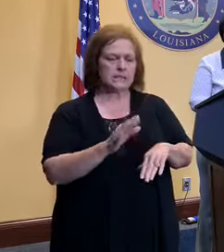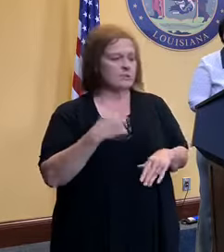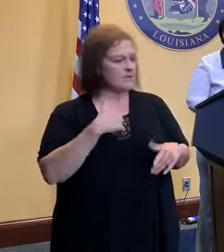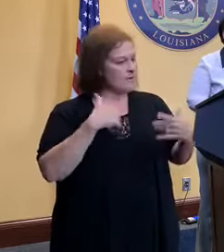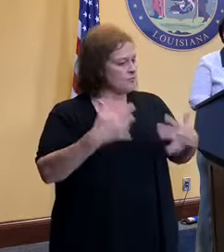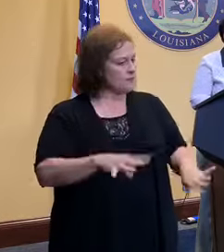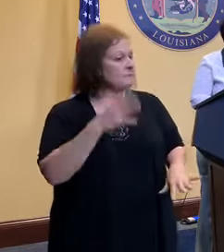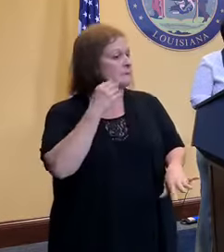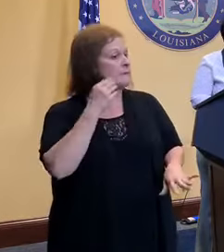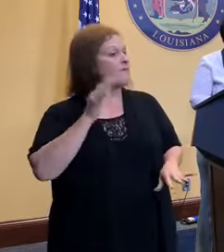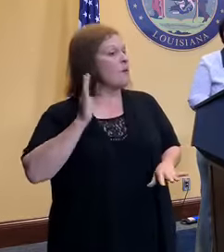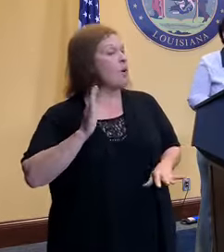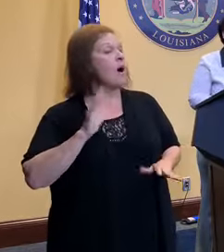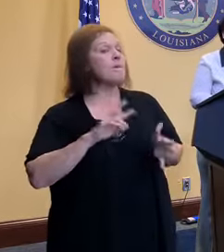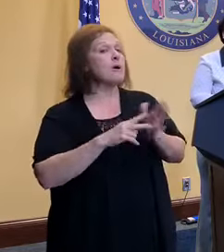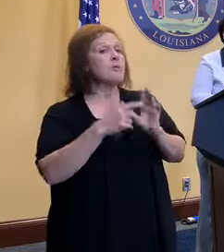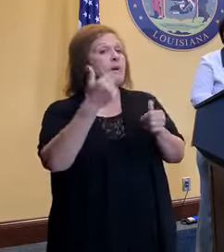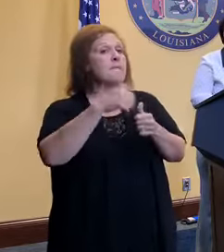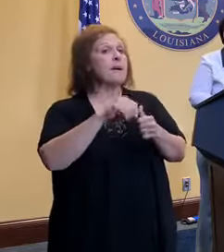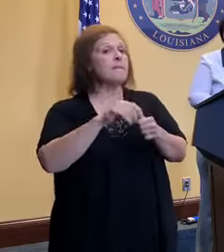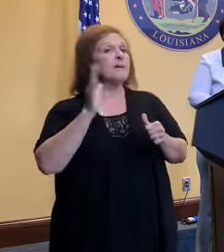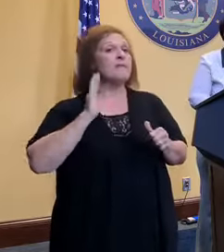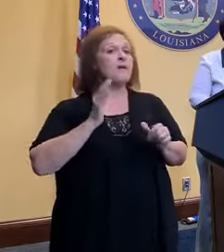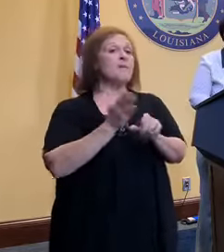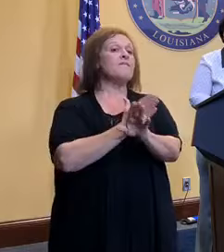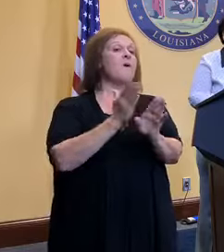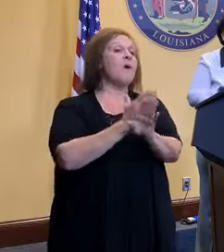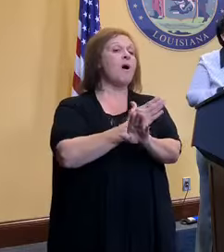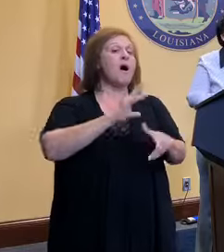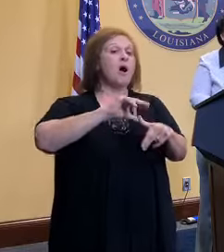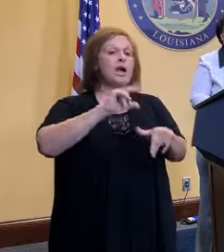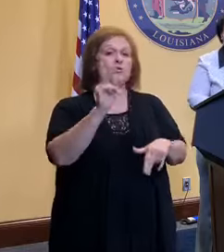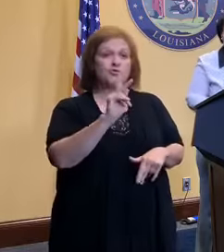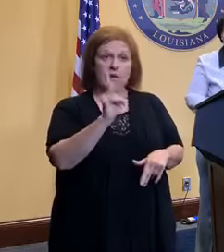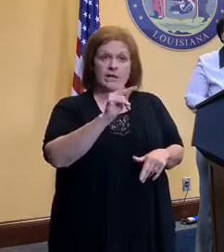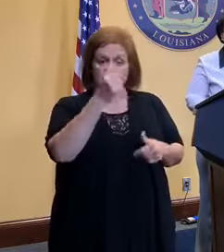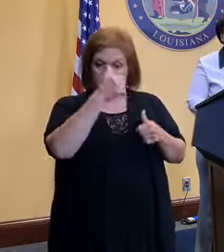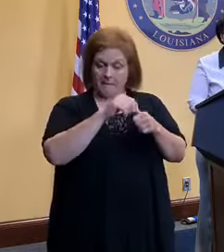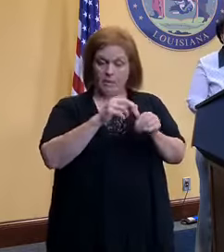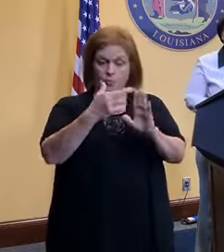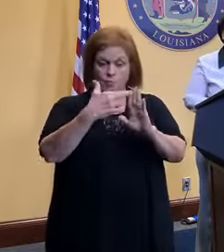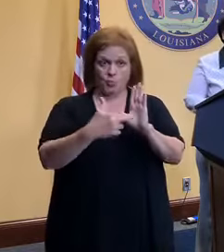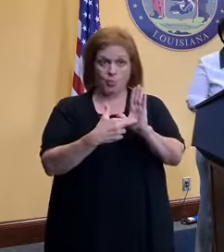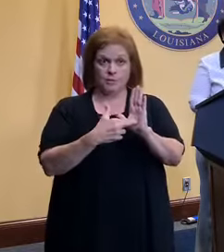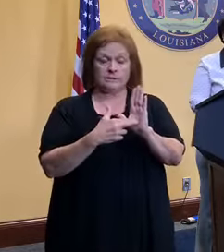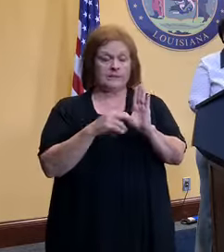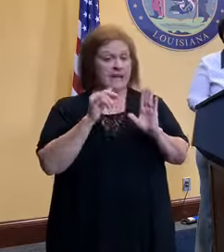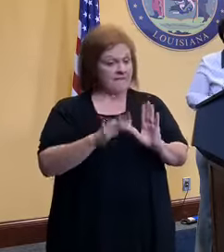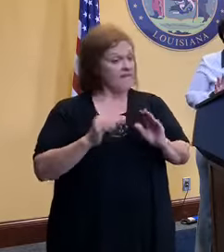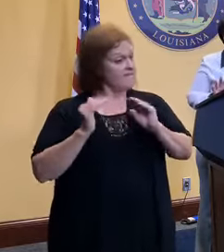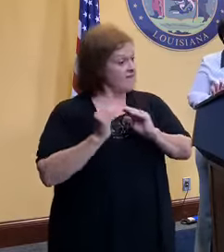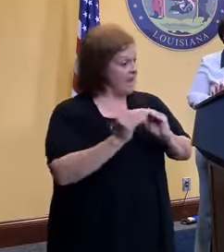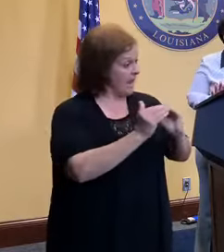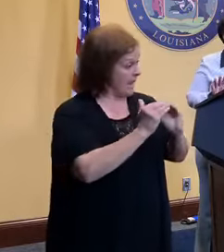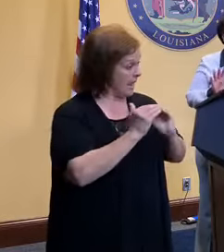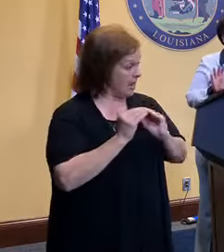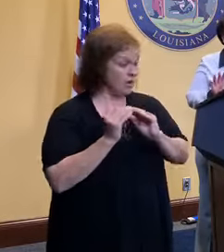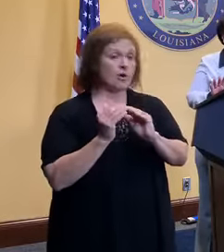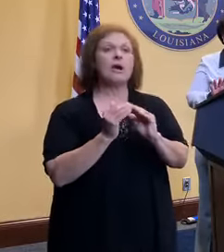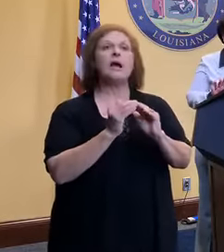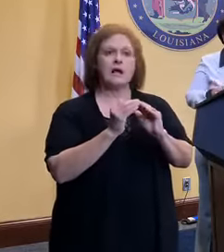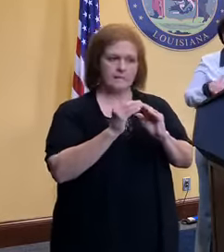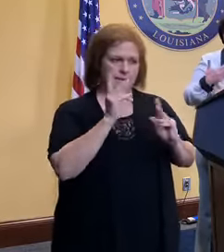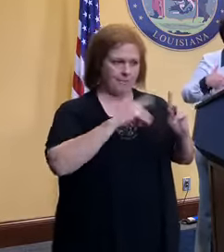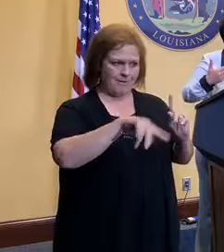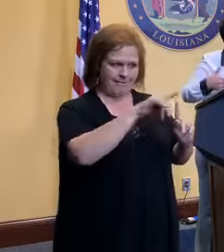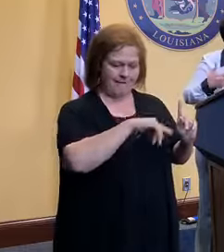before. And what I mean by that is, even in the post-Katrina environment, it's all in the rules. And if they're fair, then your public can